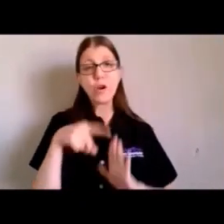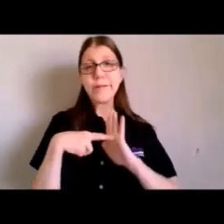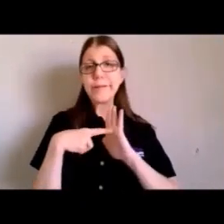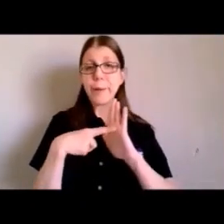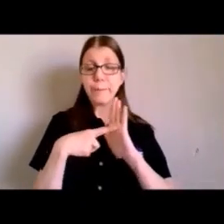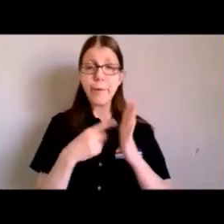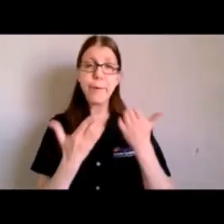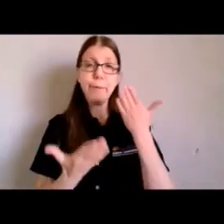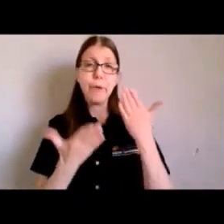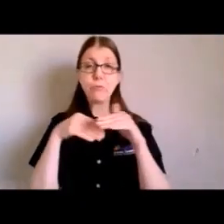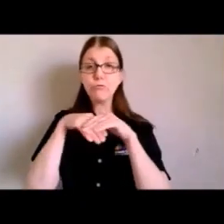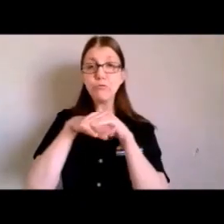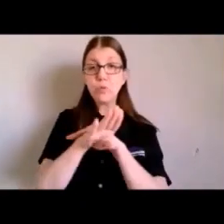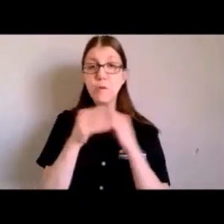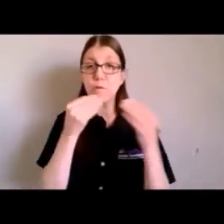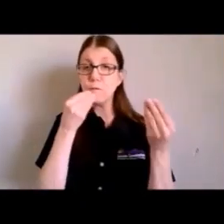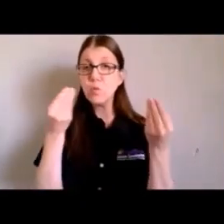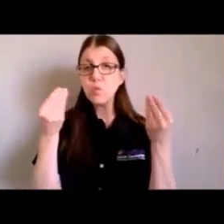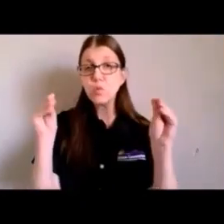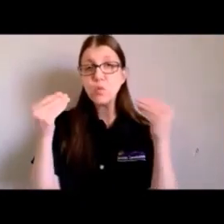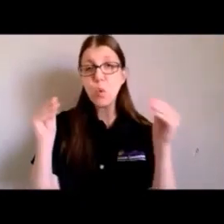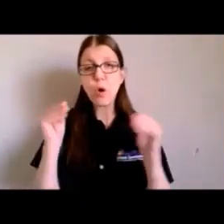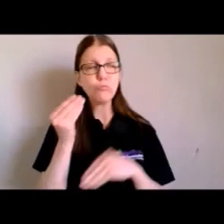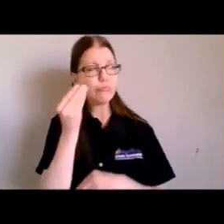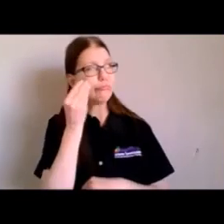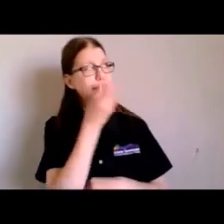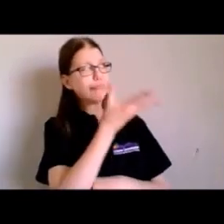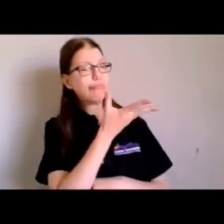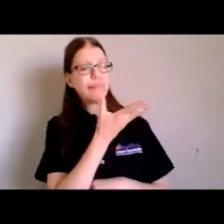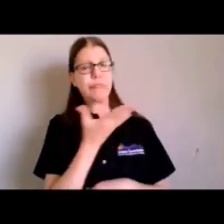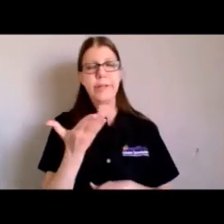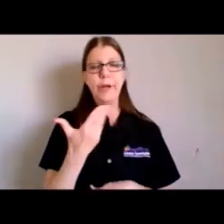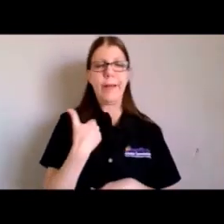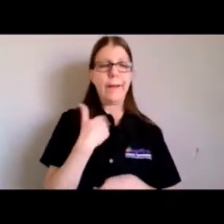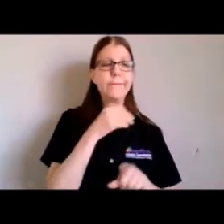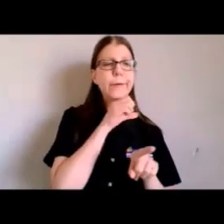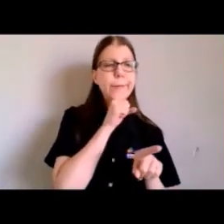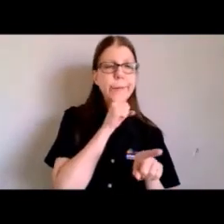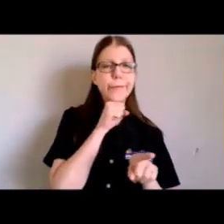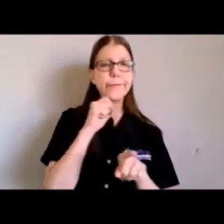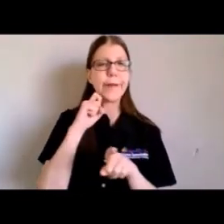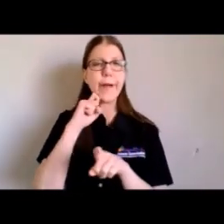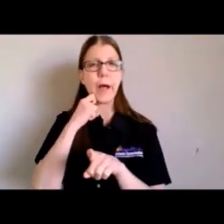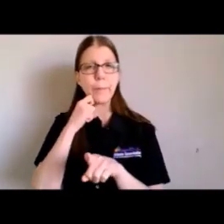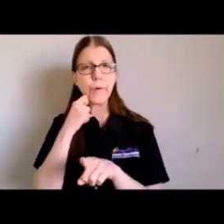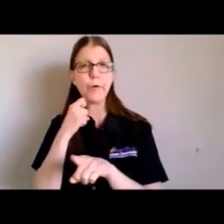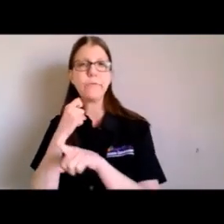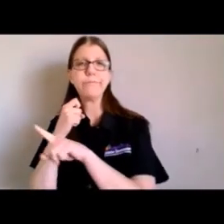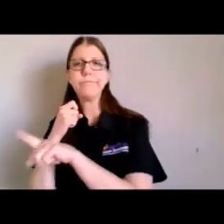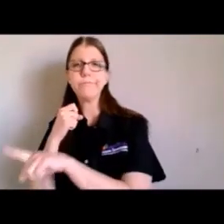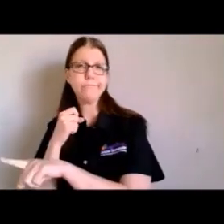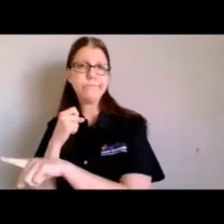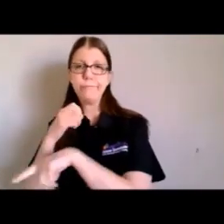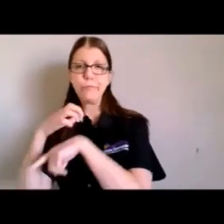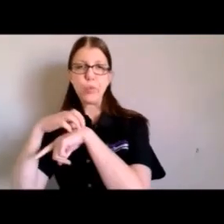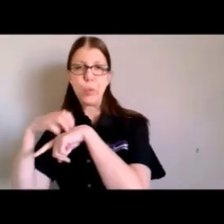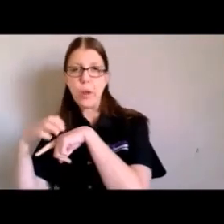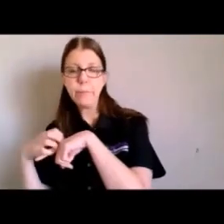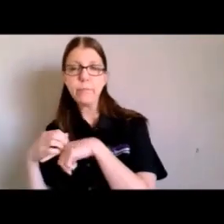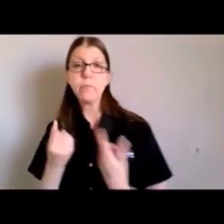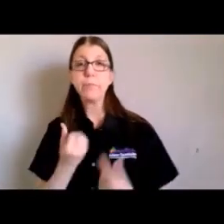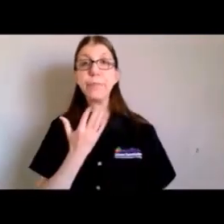provider is to provide that background information. Suppose a deaf-blind individual is at the grocery